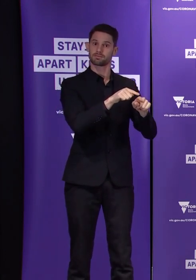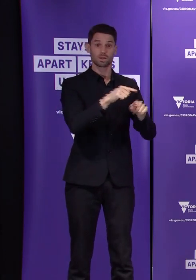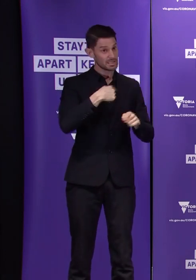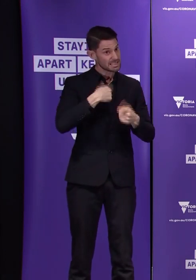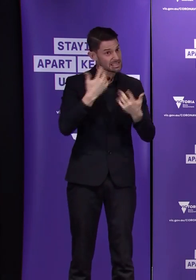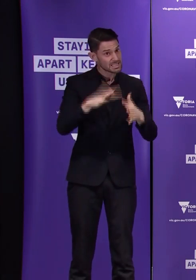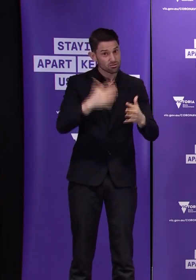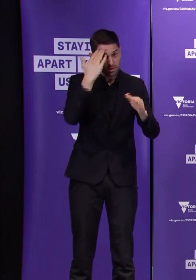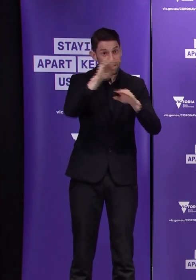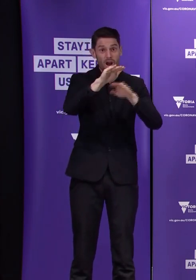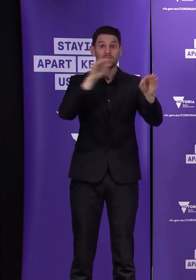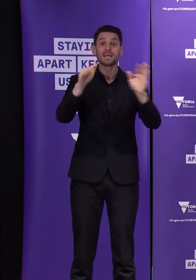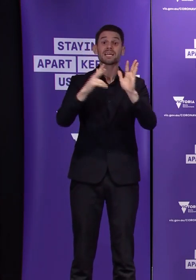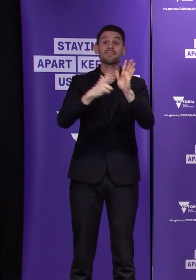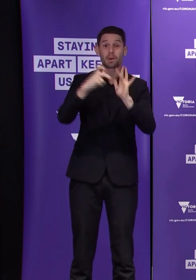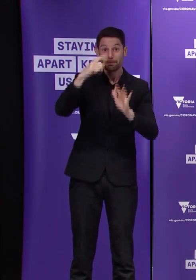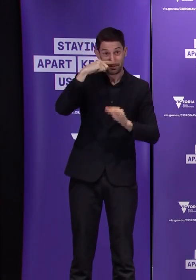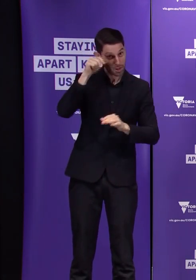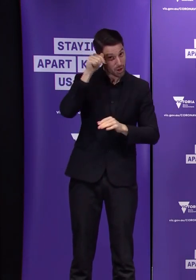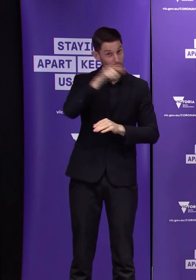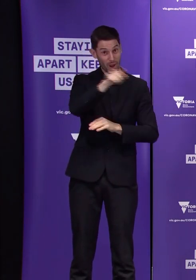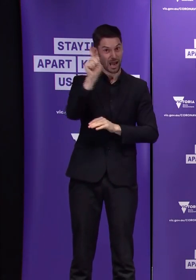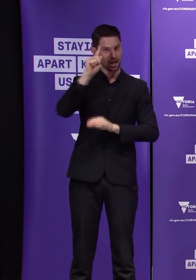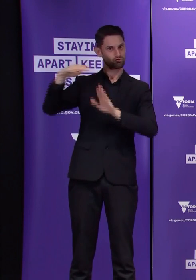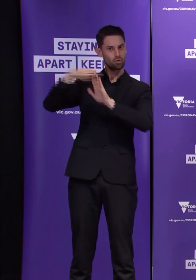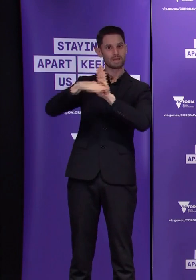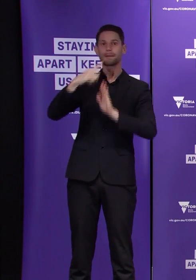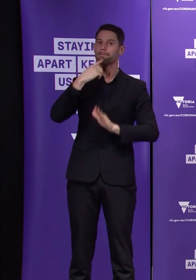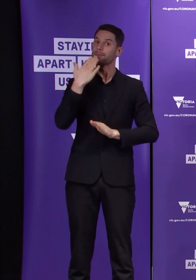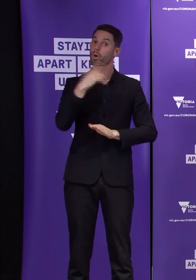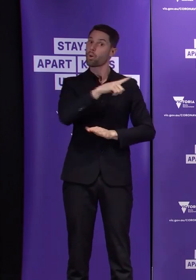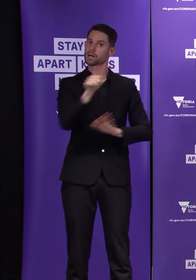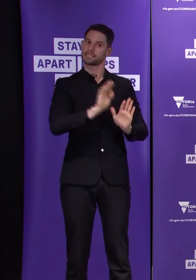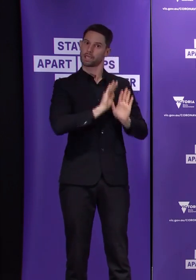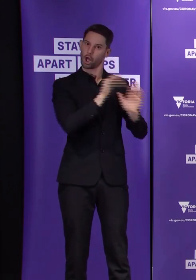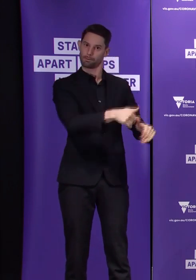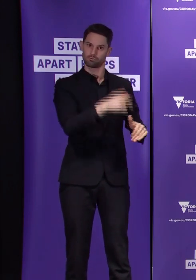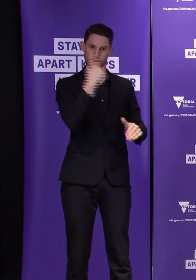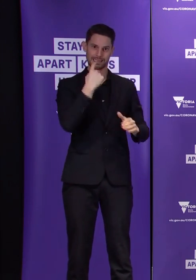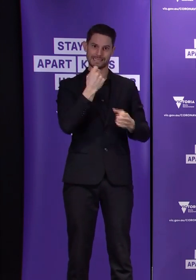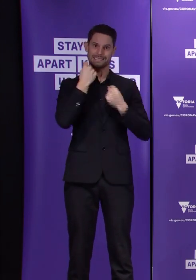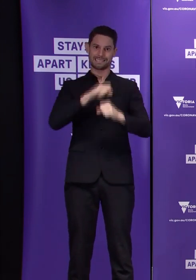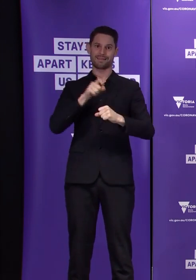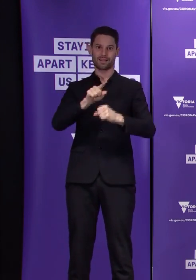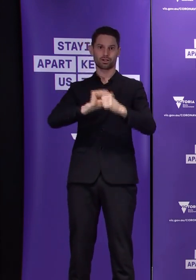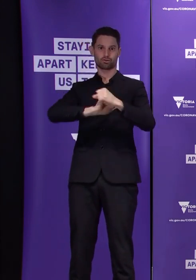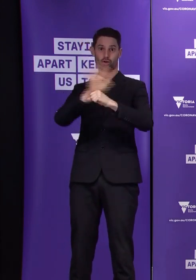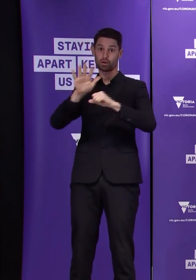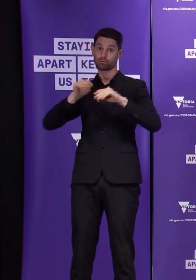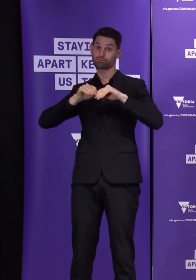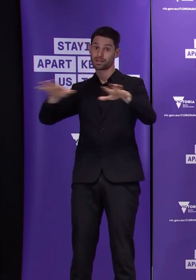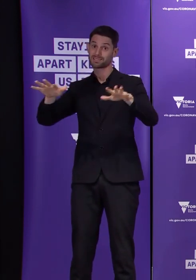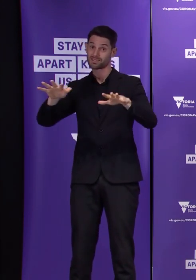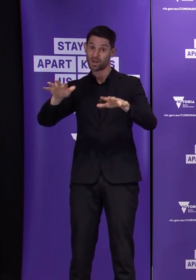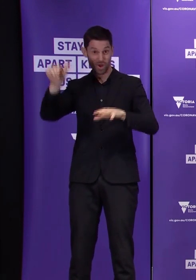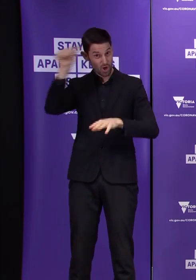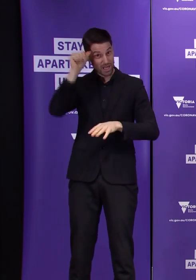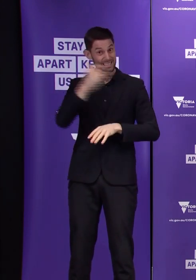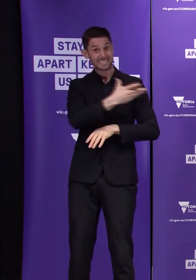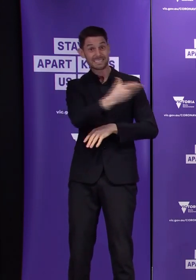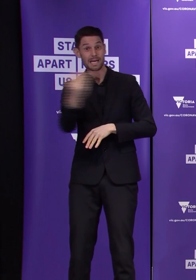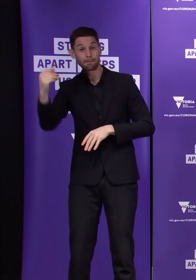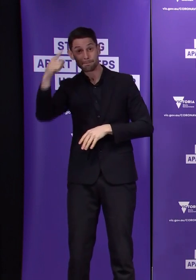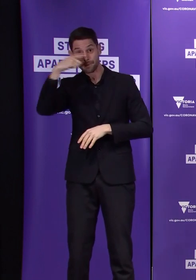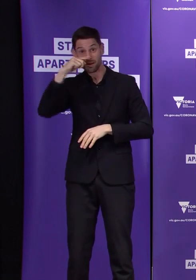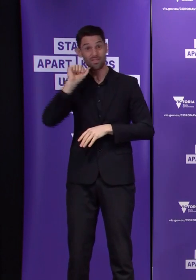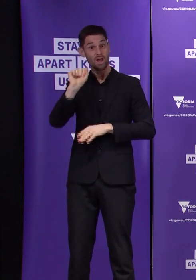to stay at home at the moment to stop the spread of the coronavirus, but we also know that for many, home is not a safe